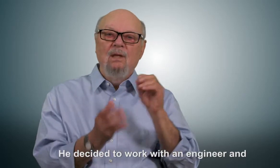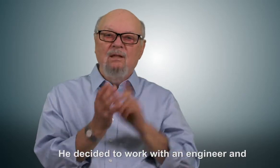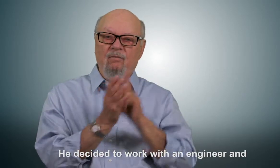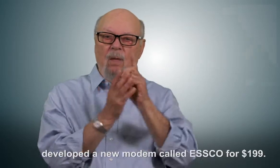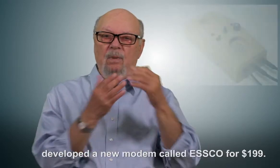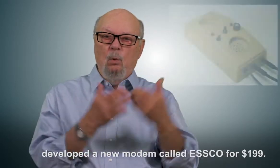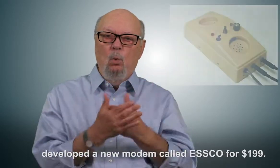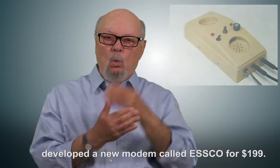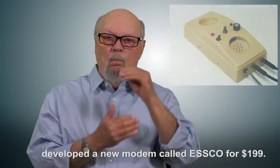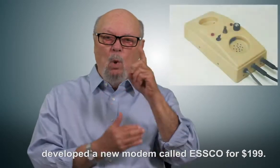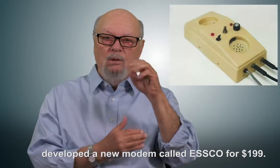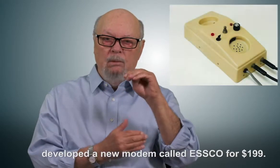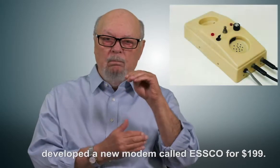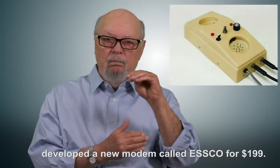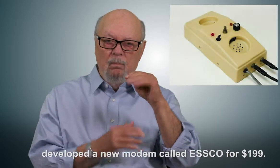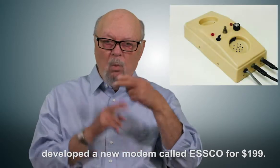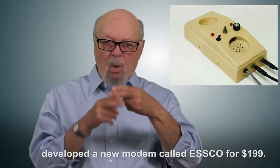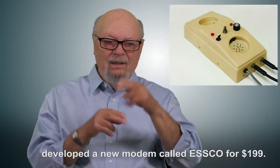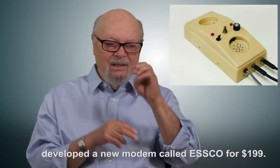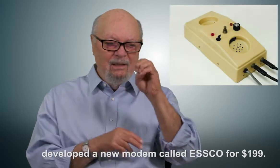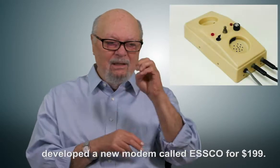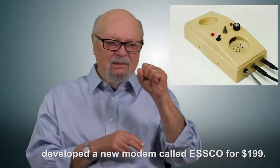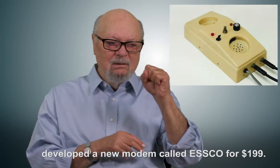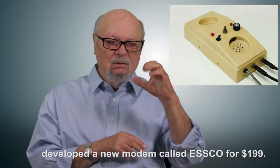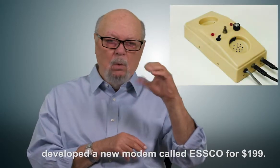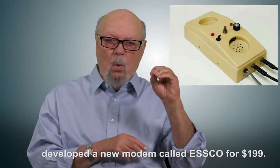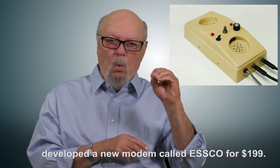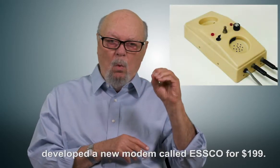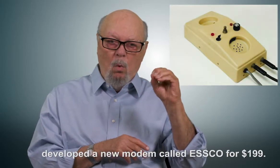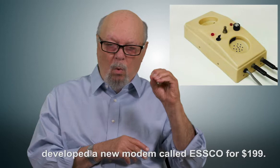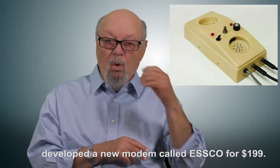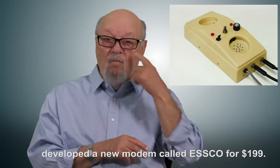developed a new modem called Esco for $199.